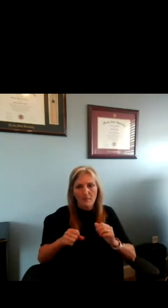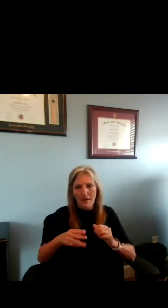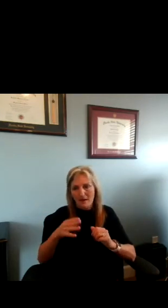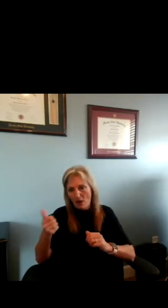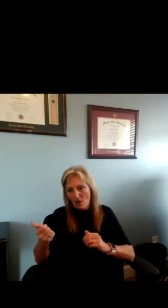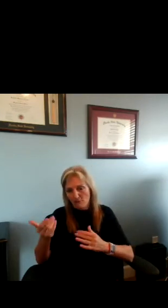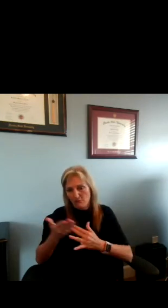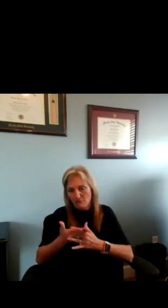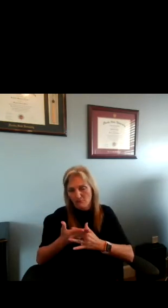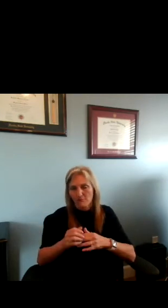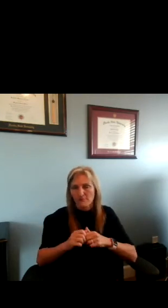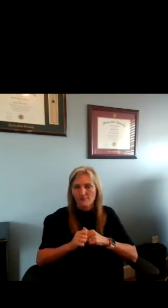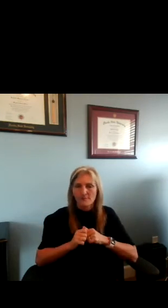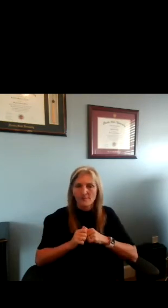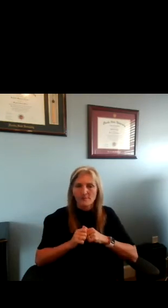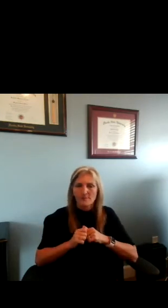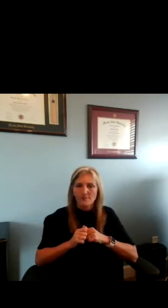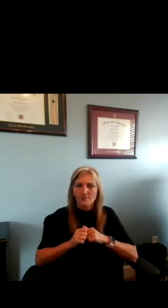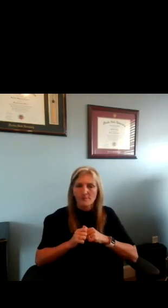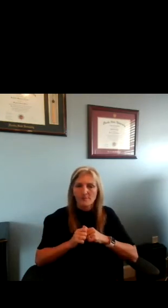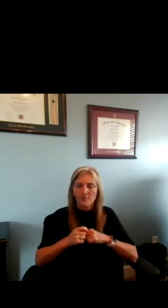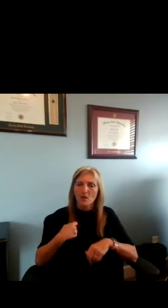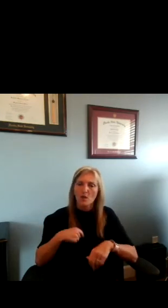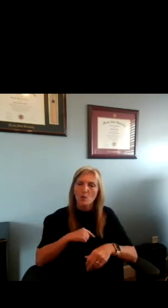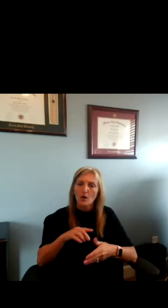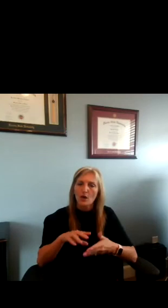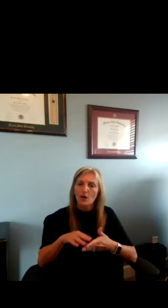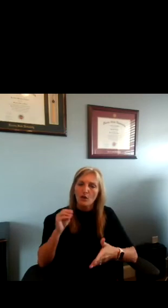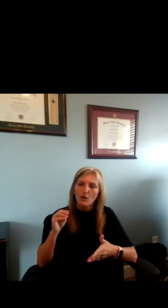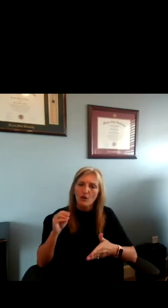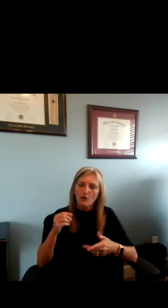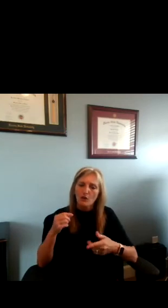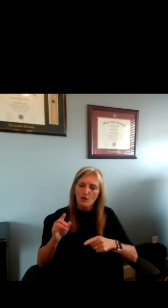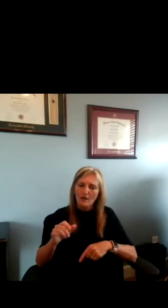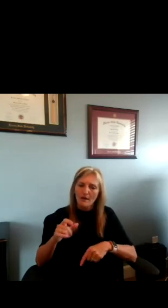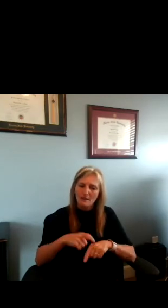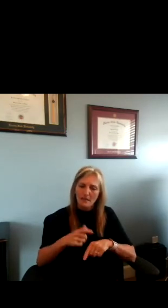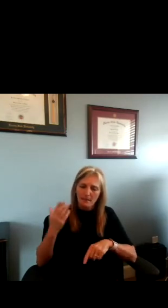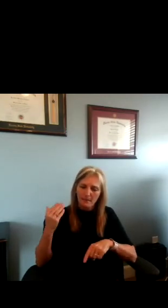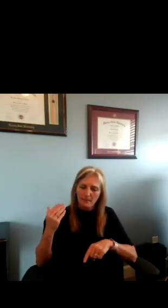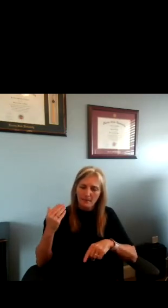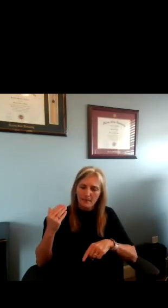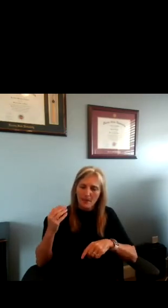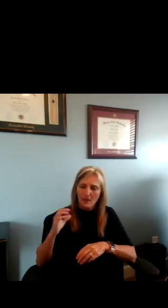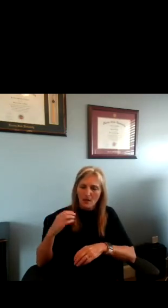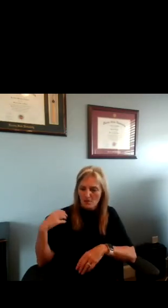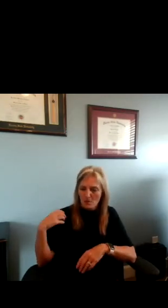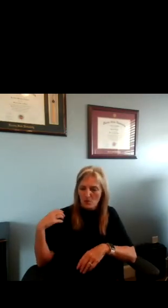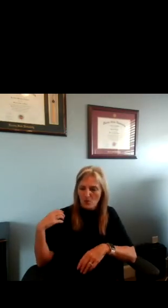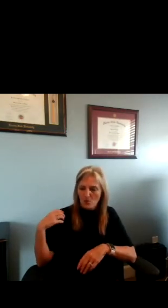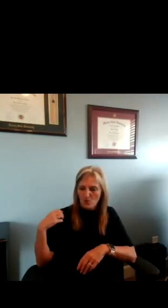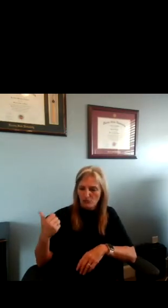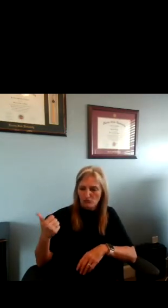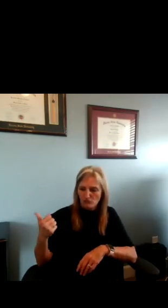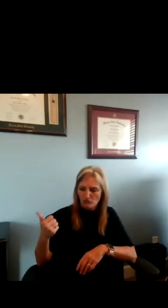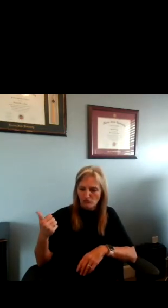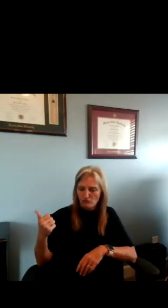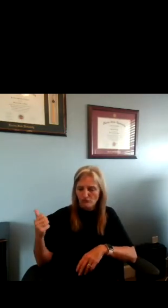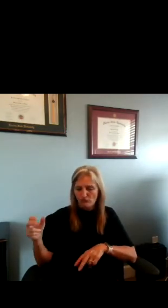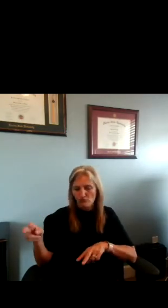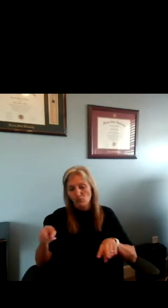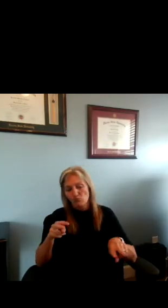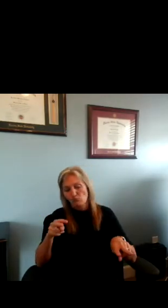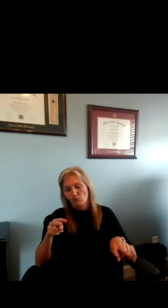interventions. We learned in this time period that employers look at people with